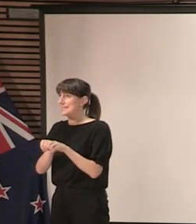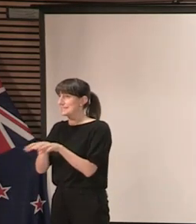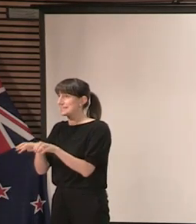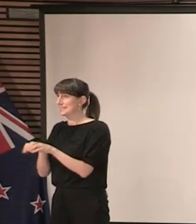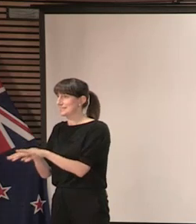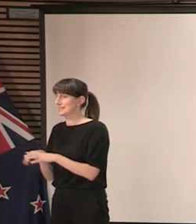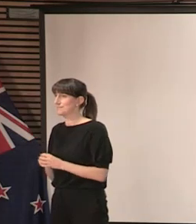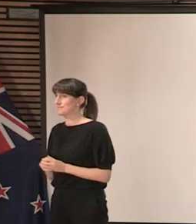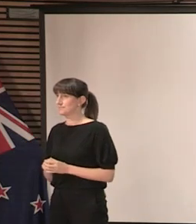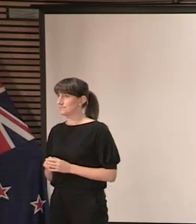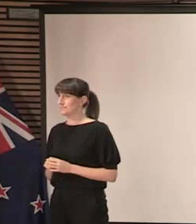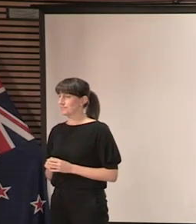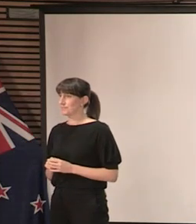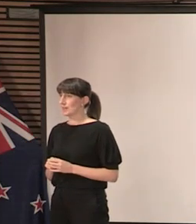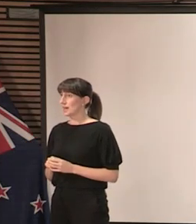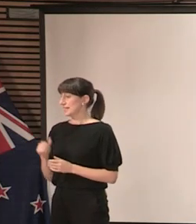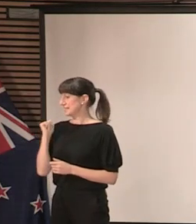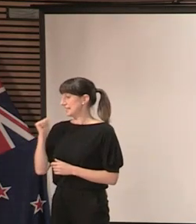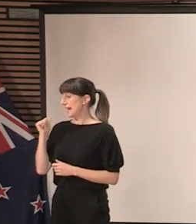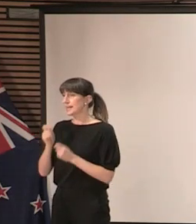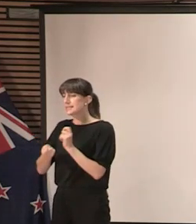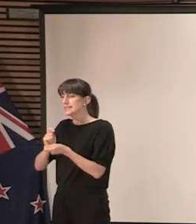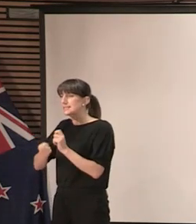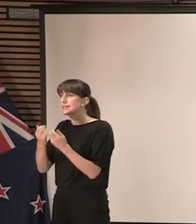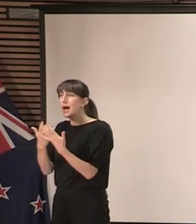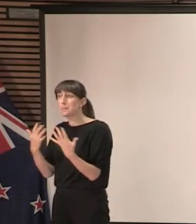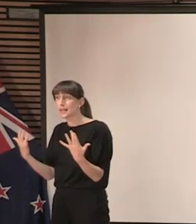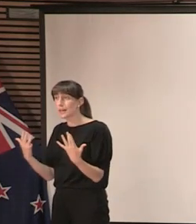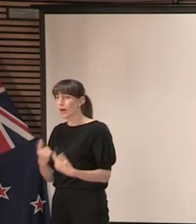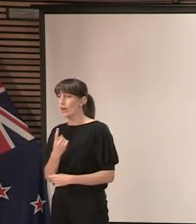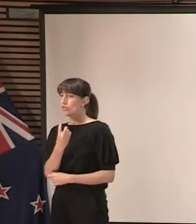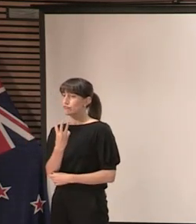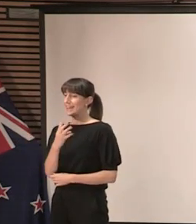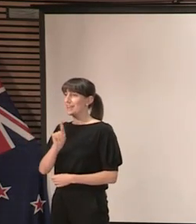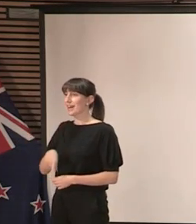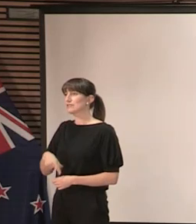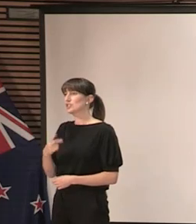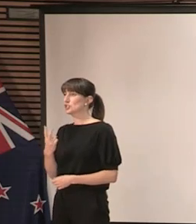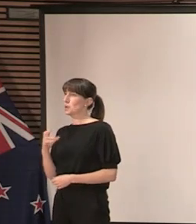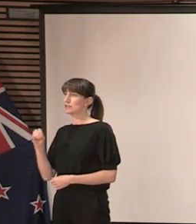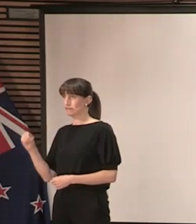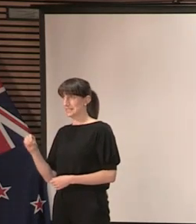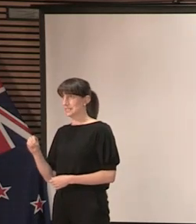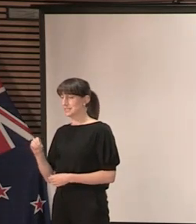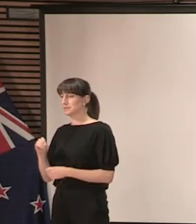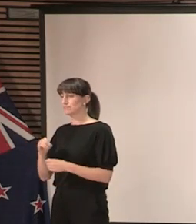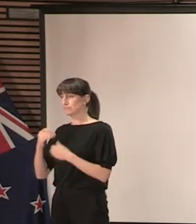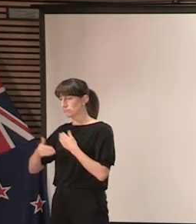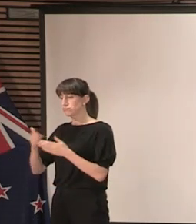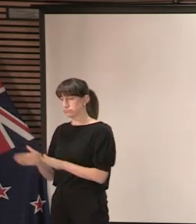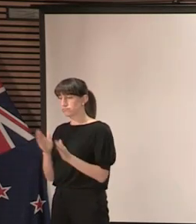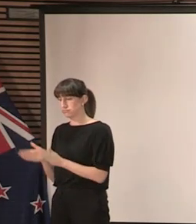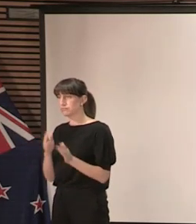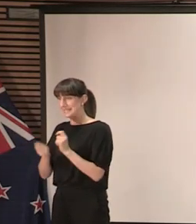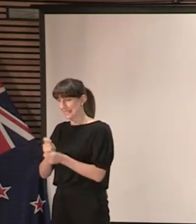today. In terms of testing, yesterday there were 3,203 tests processed around the country, and the new total is now